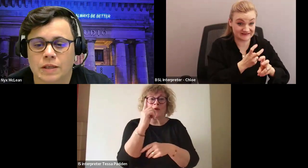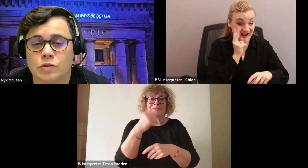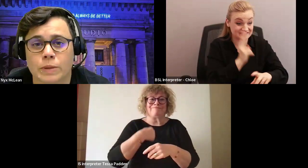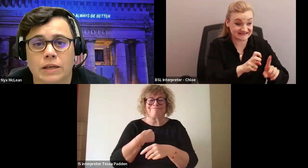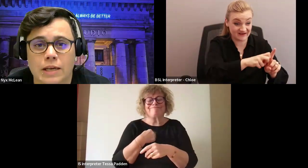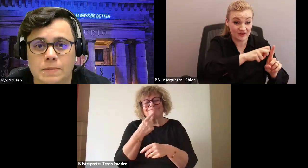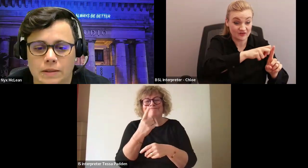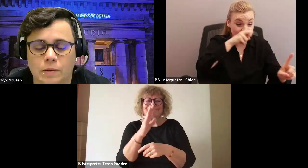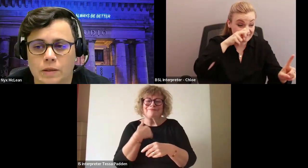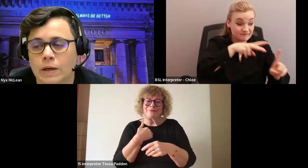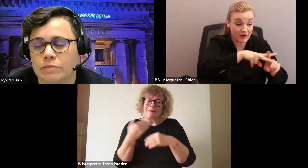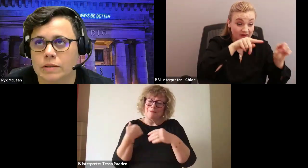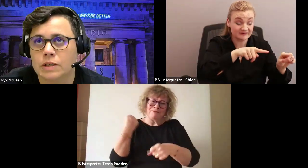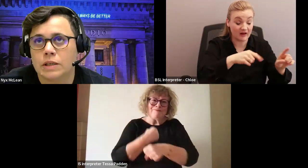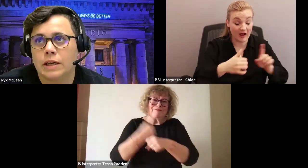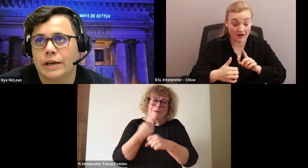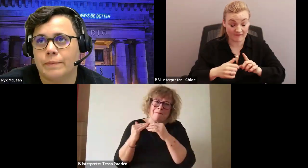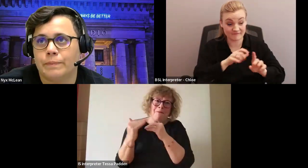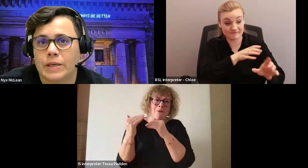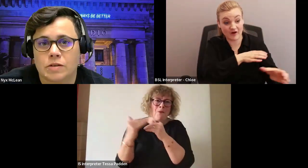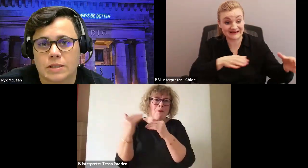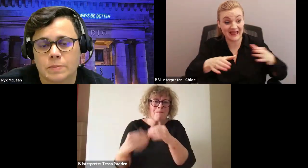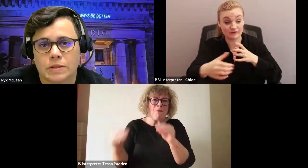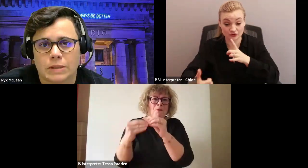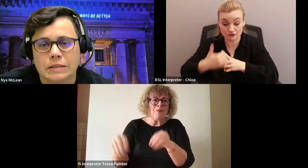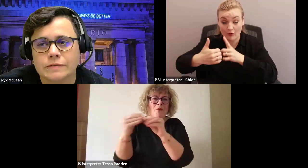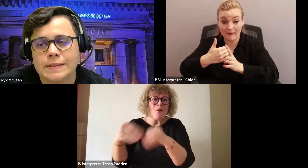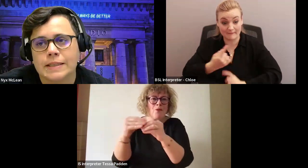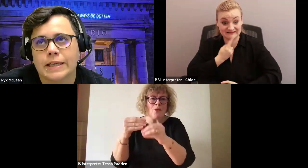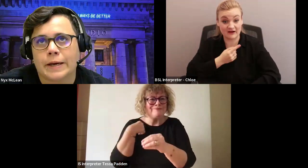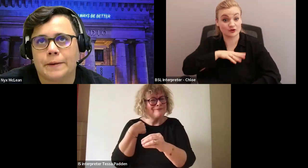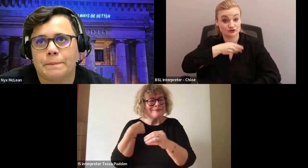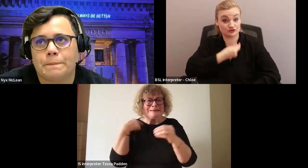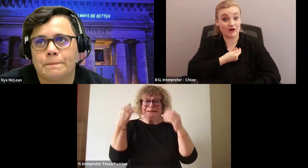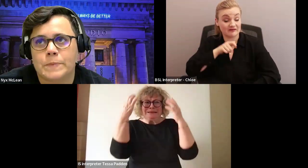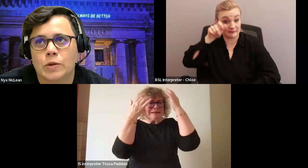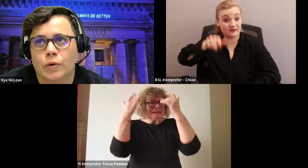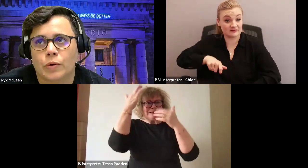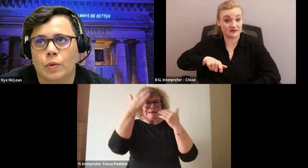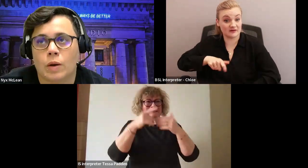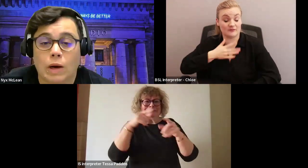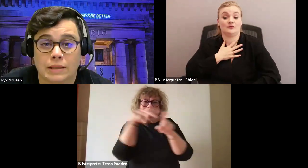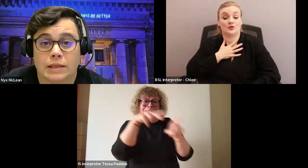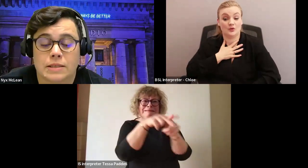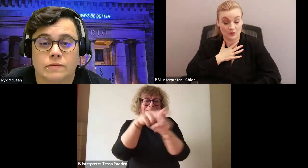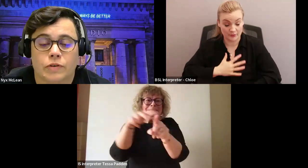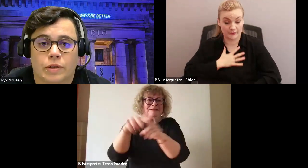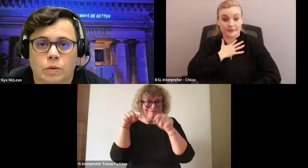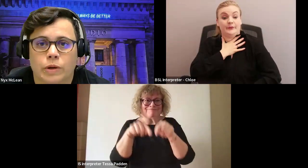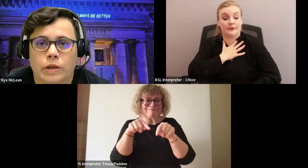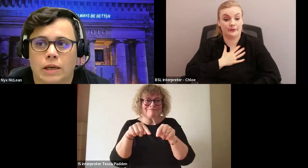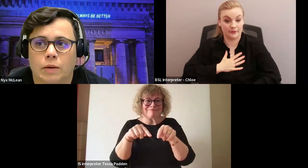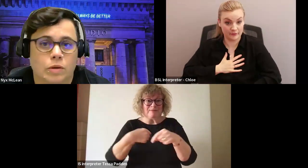vicarious trauma has been quite real as a trans person myself. And while I think it is